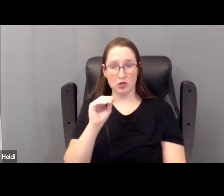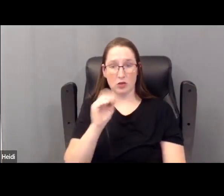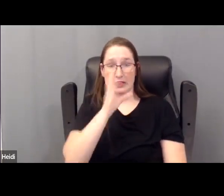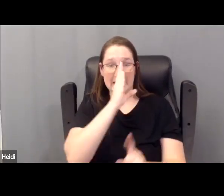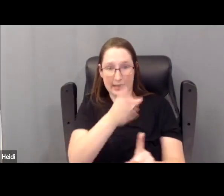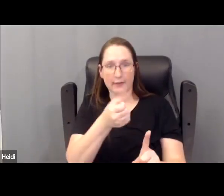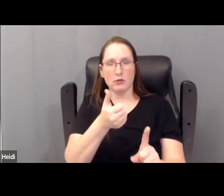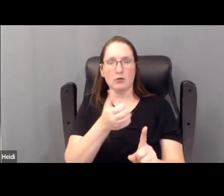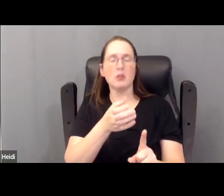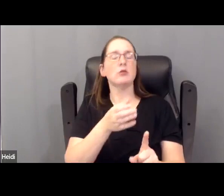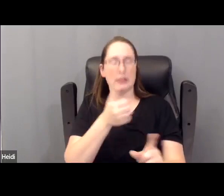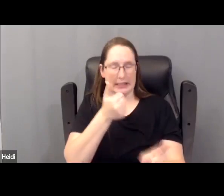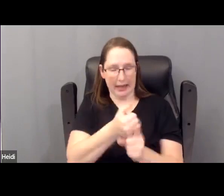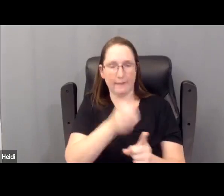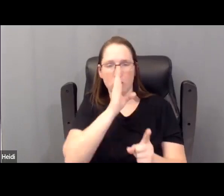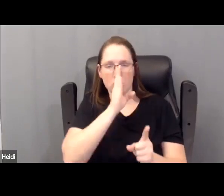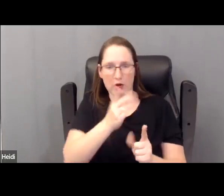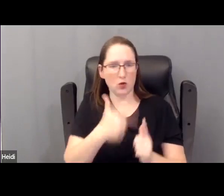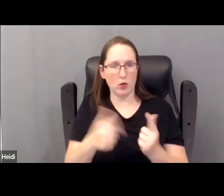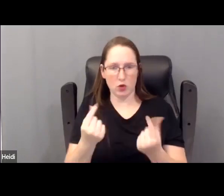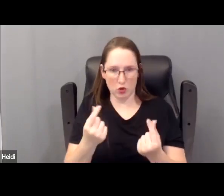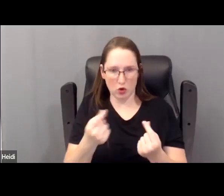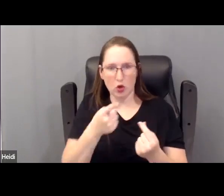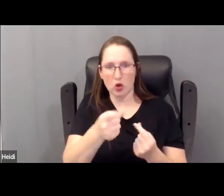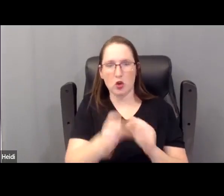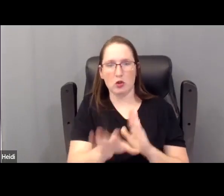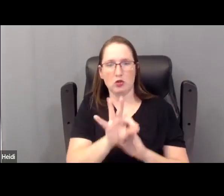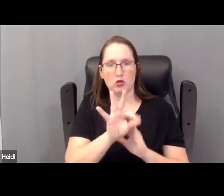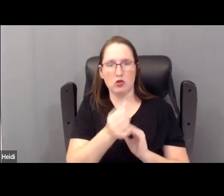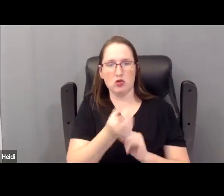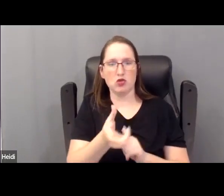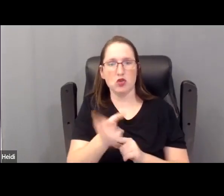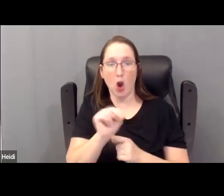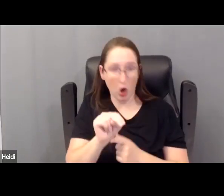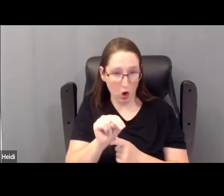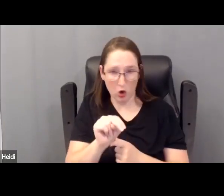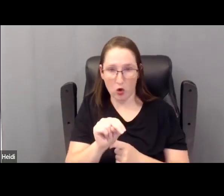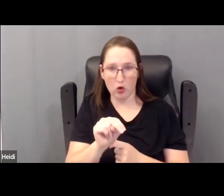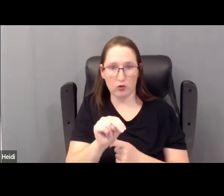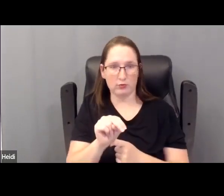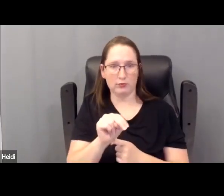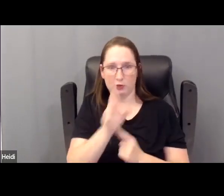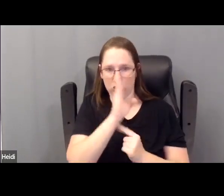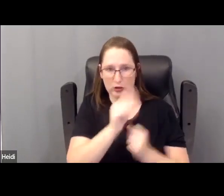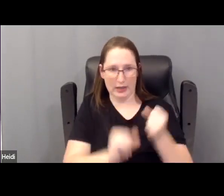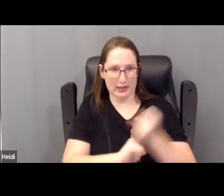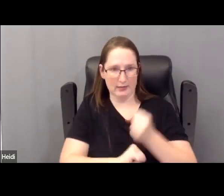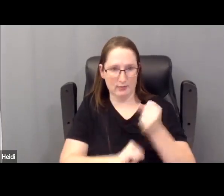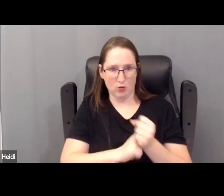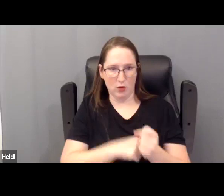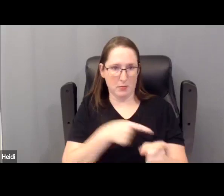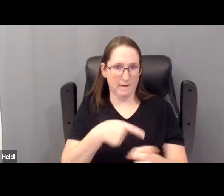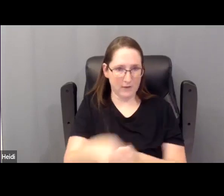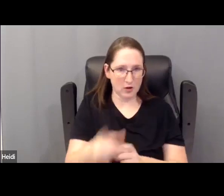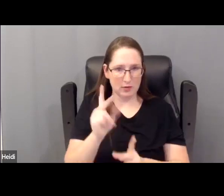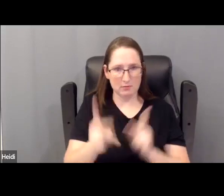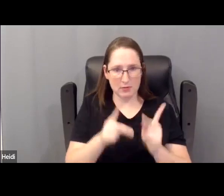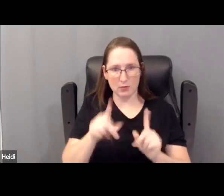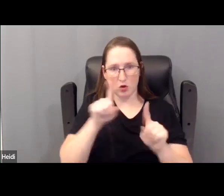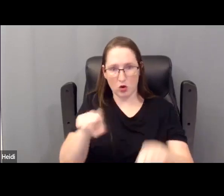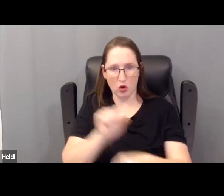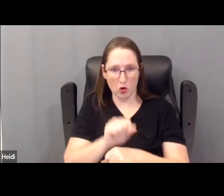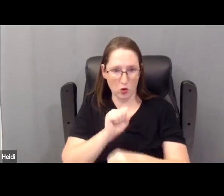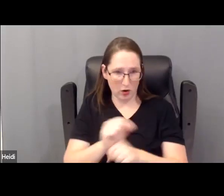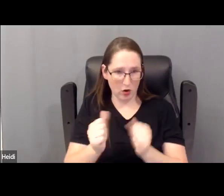what you do is you choose your own direct support professionals, the people that you're going to work with.